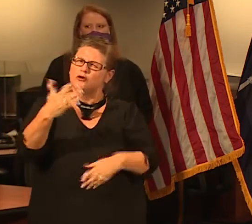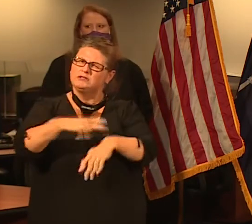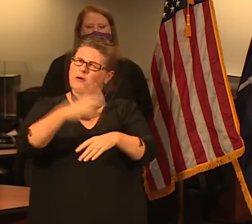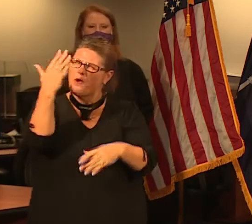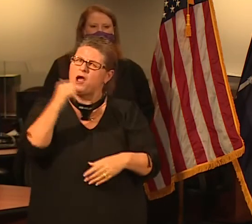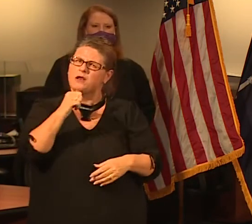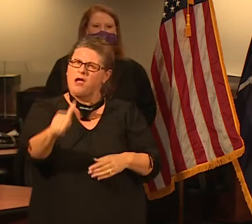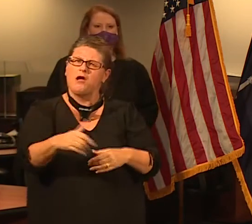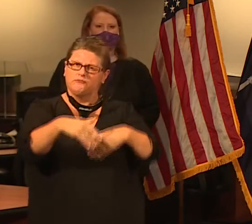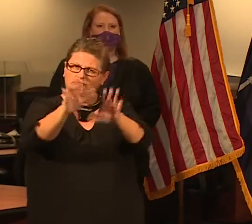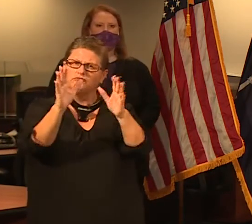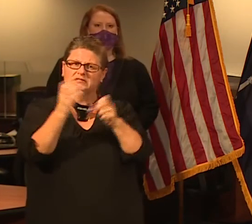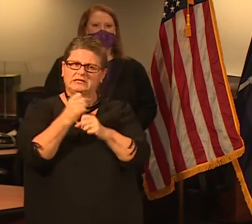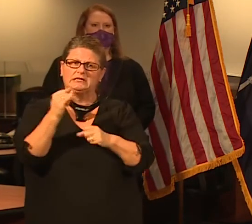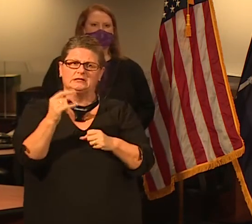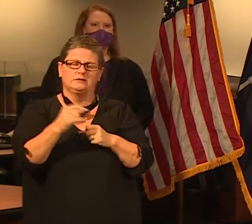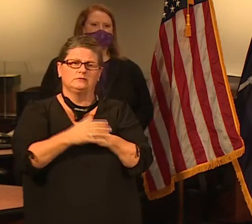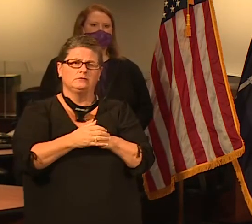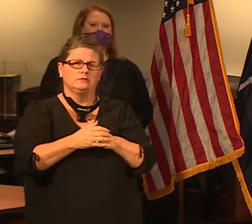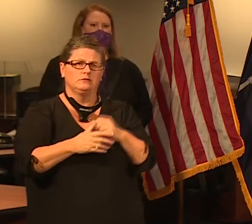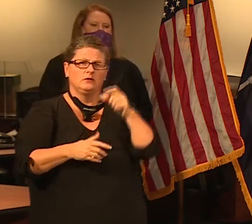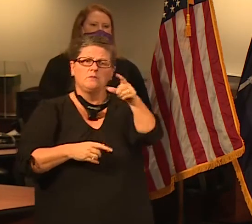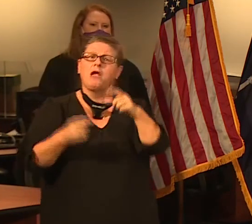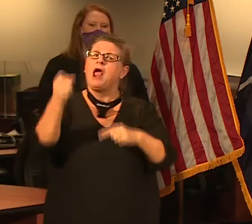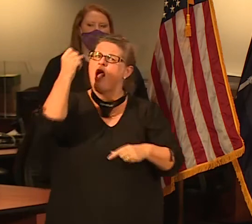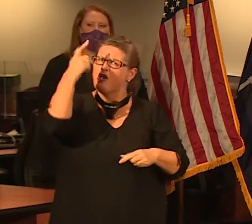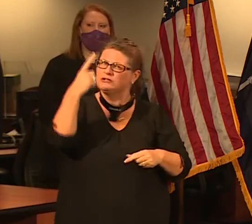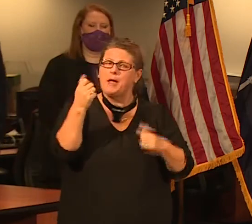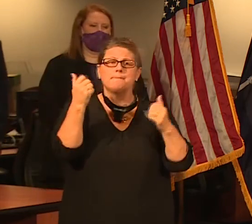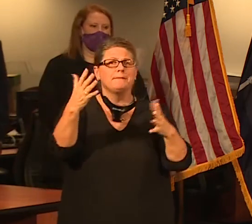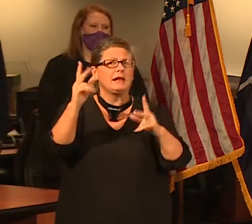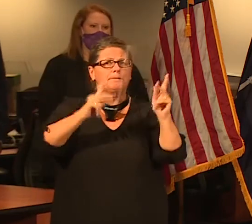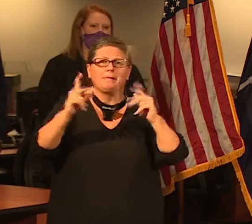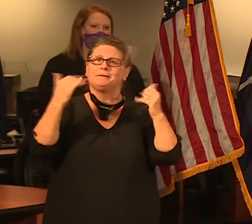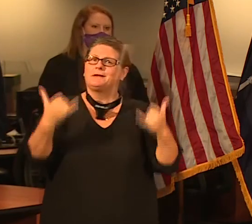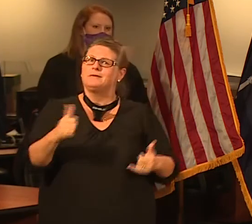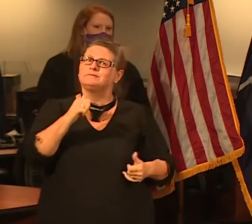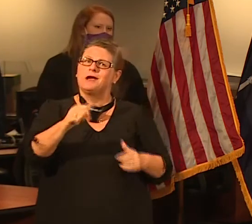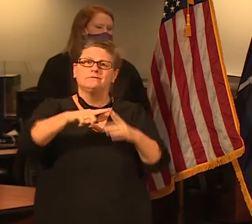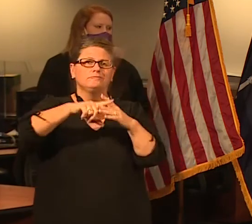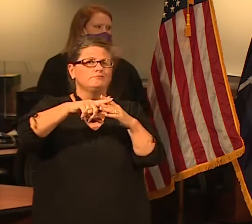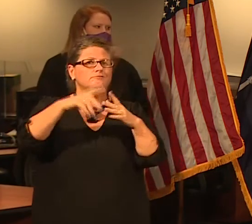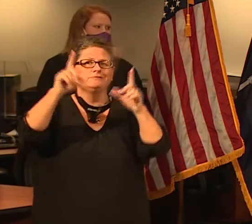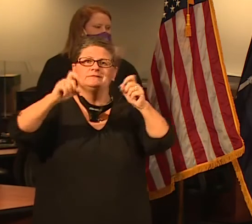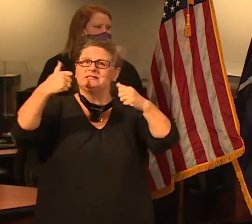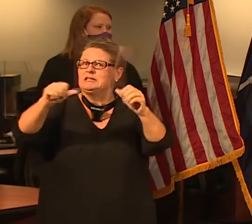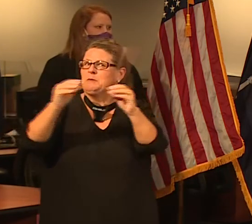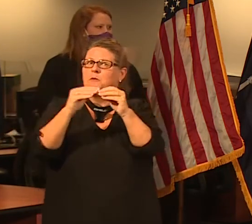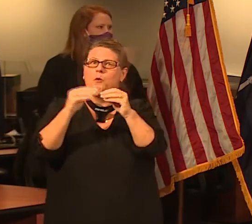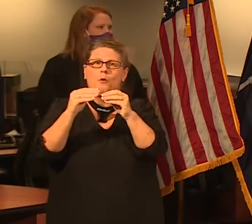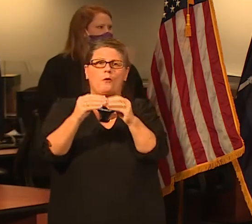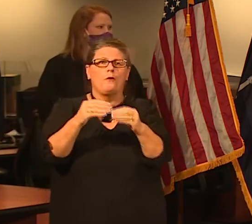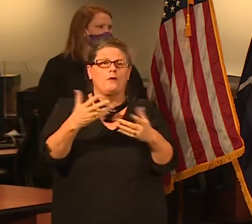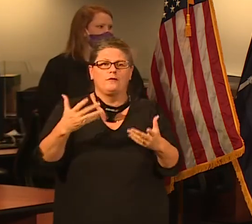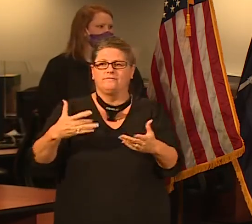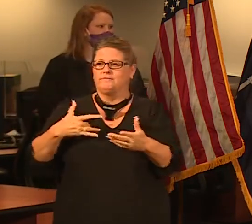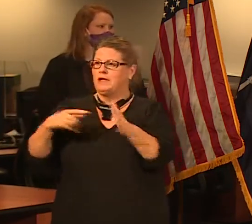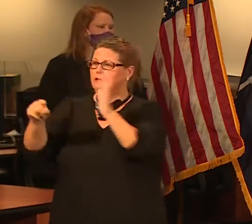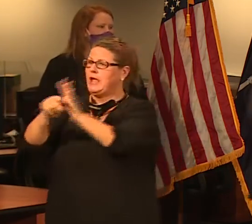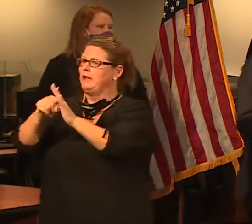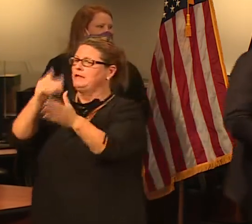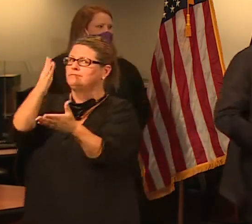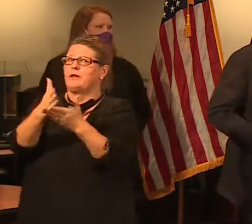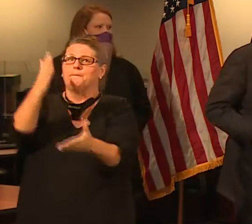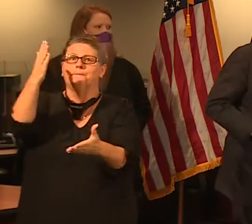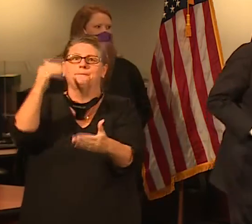hurt. There's been a real drop-off in people getting tested. If or you or the director could address that,